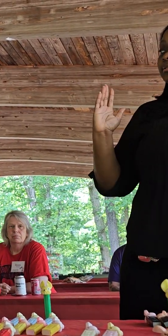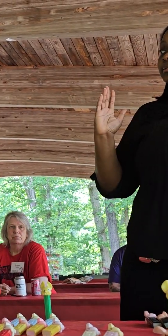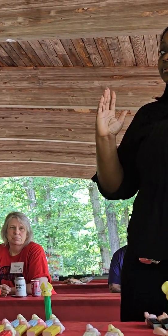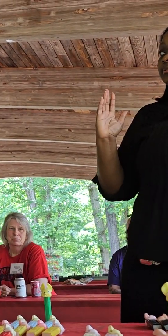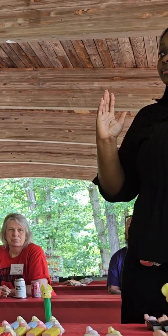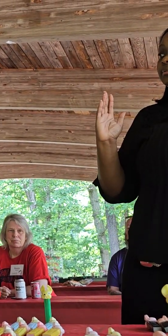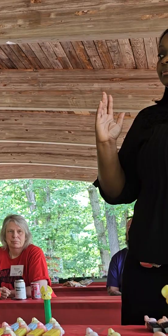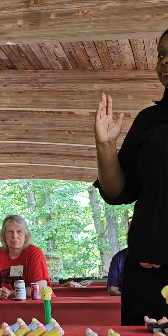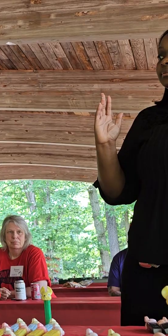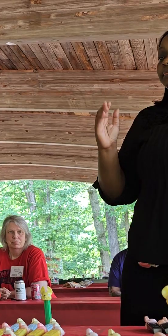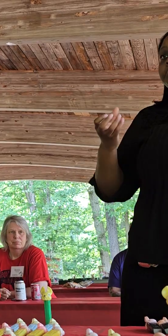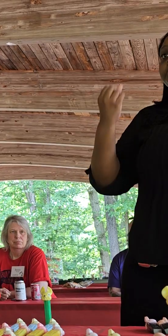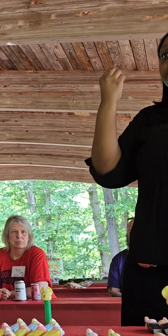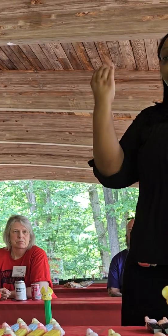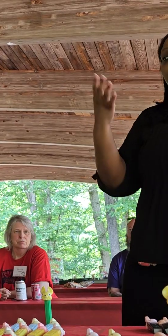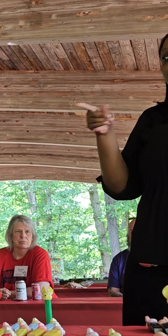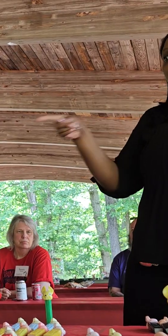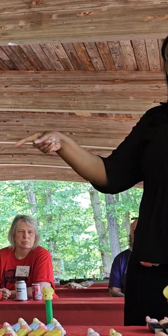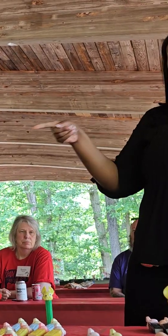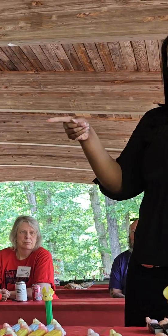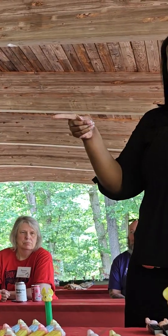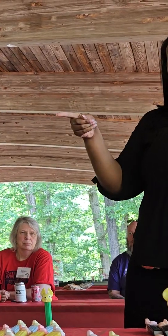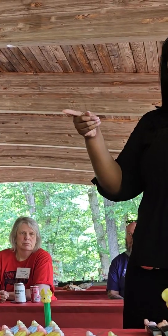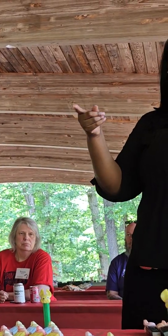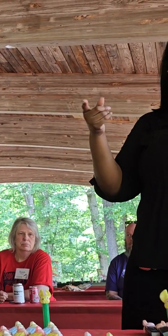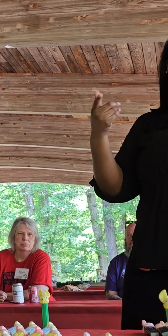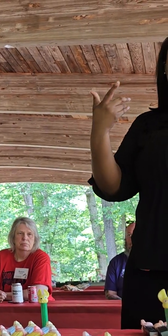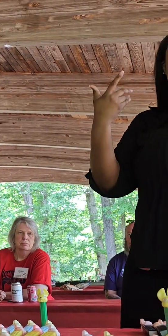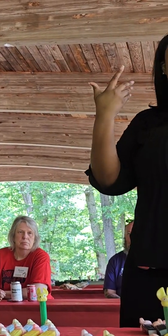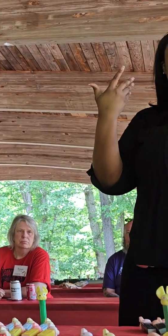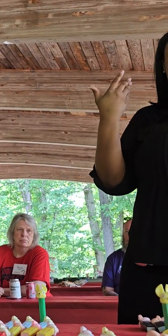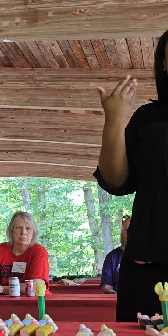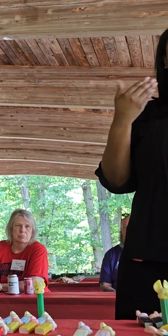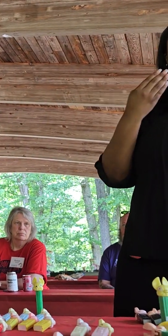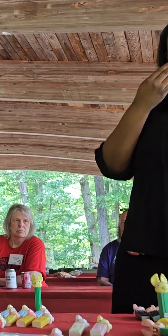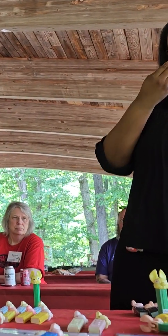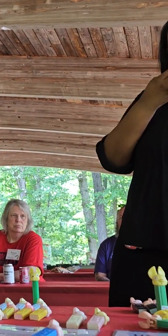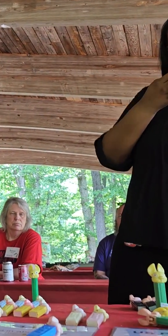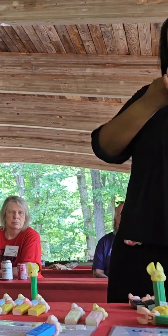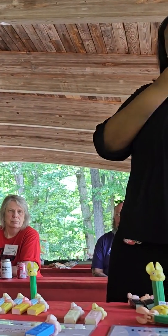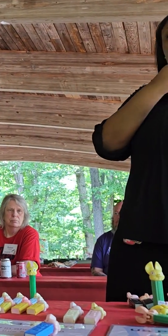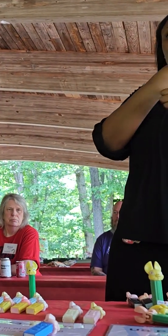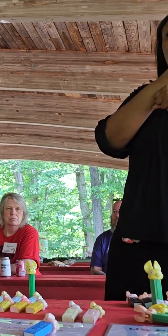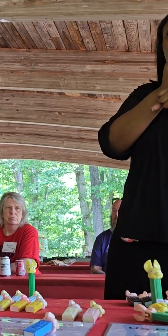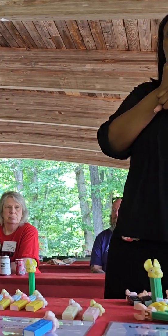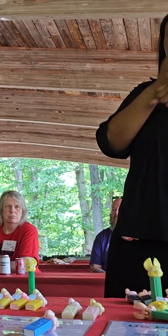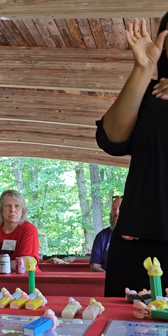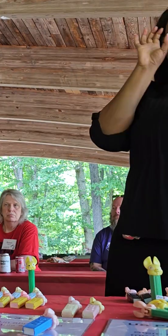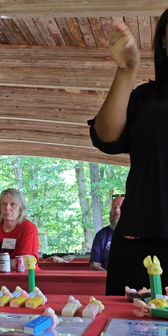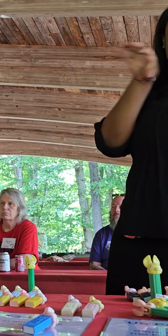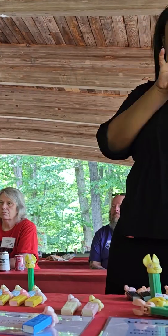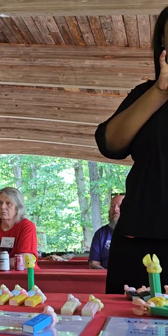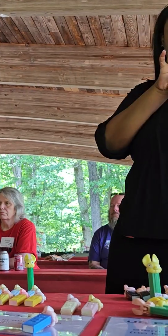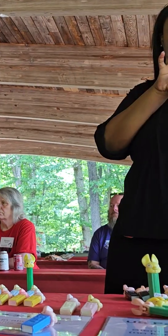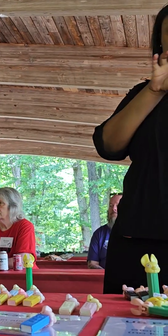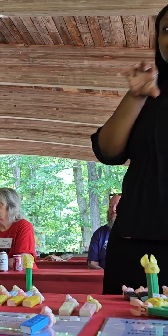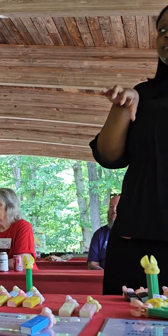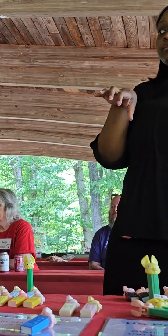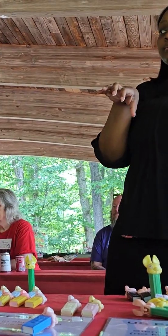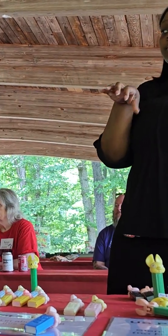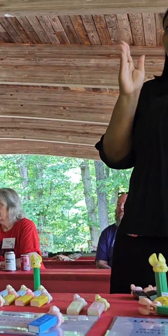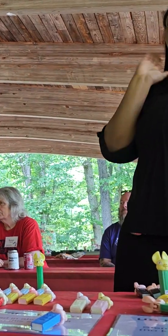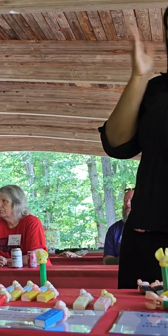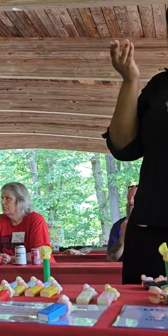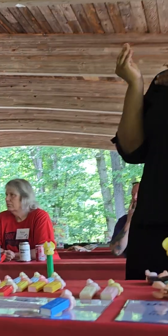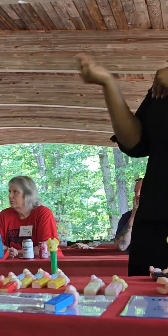pre-production photographs. So sometimes when you see these ad sheets, it's like, I never made that. But so we'll pass those around